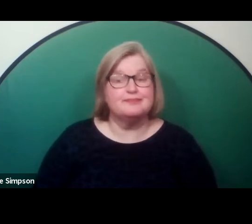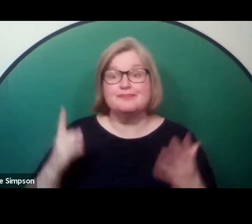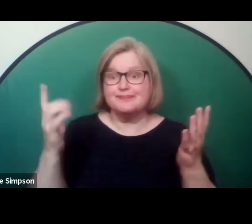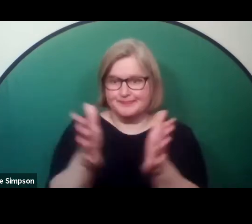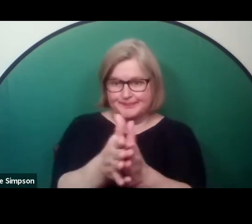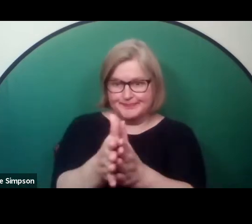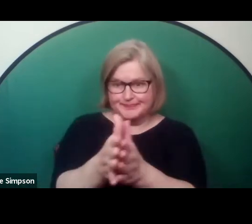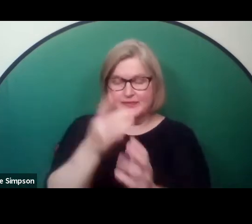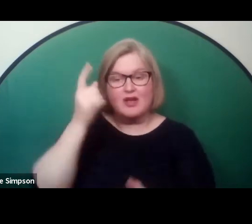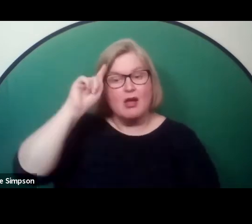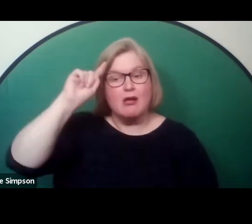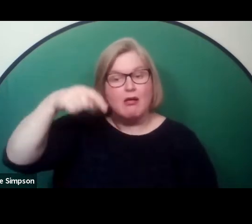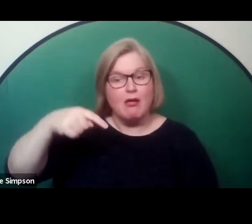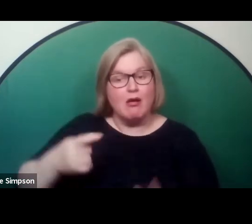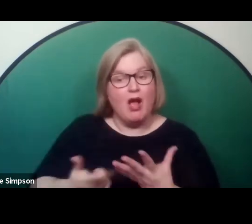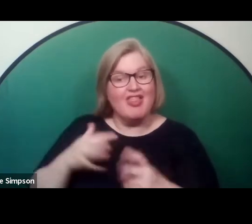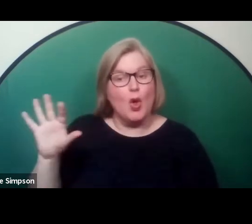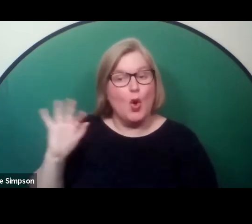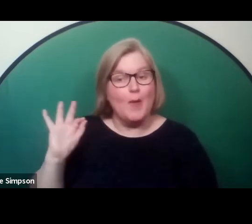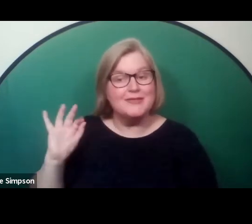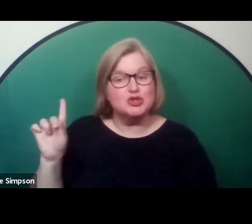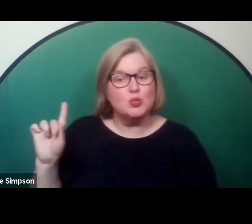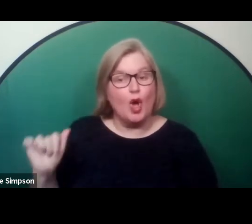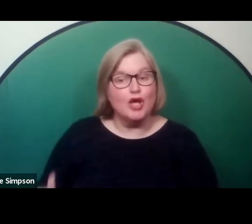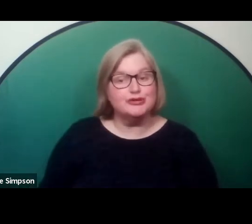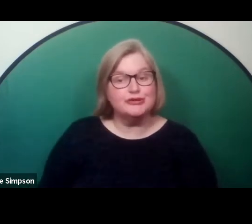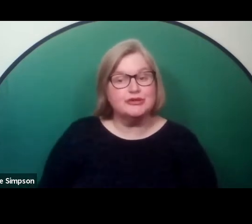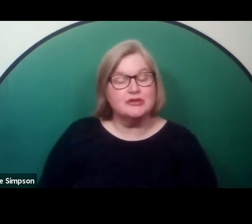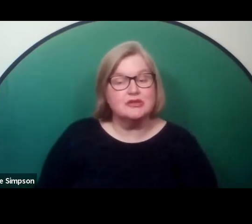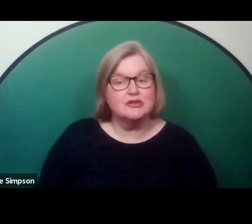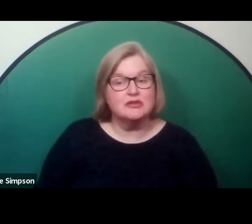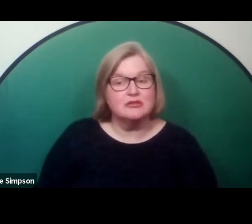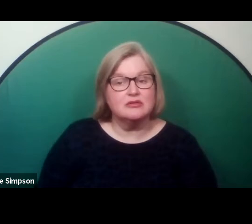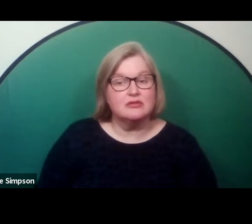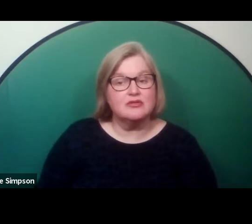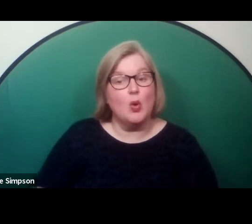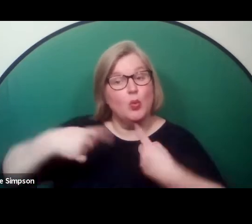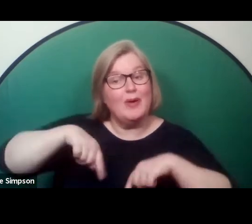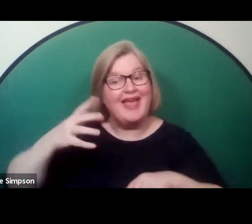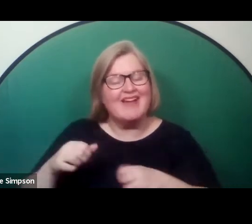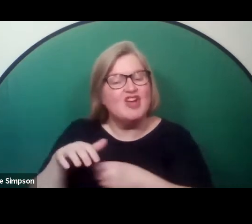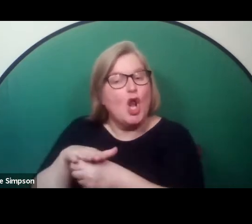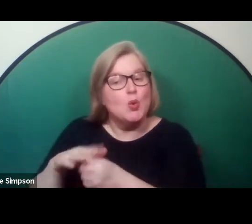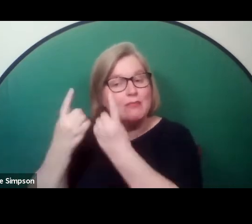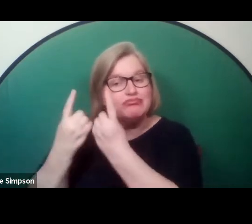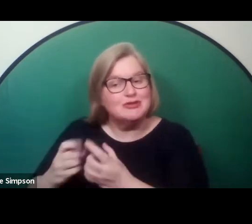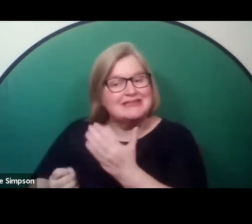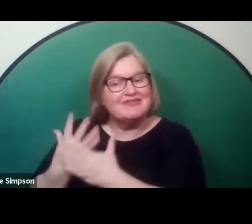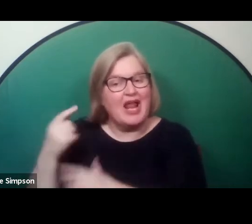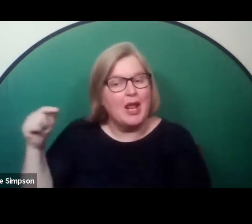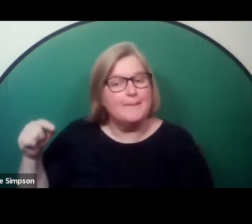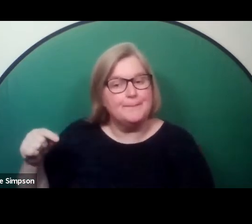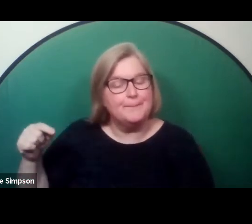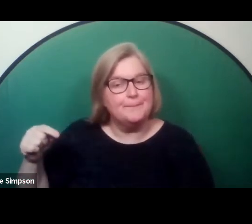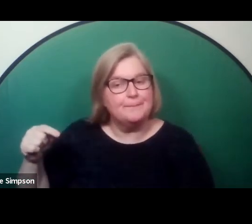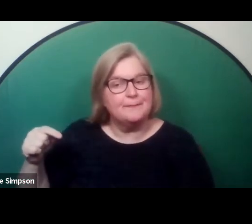So, I mean, an alternative to this could be, you know, if we had local product development, you know,